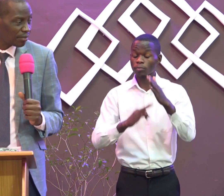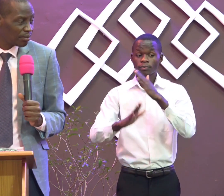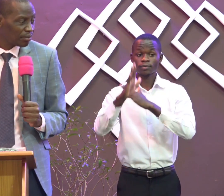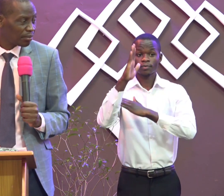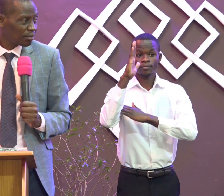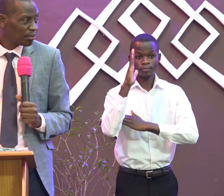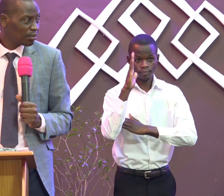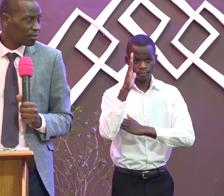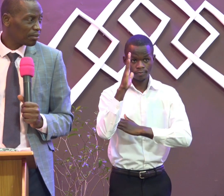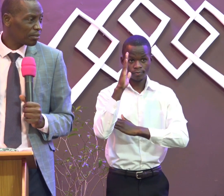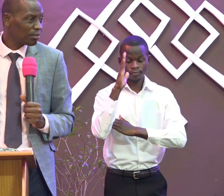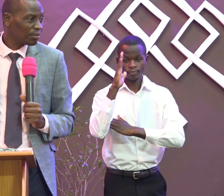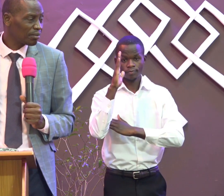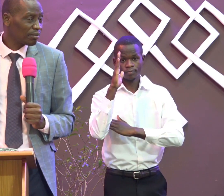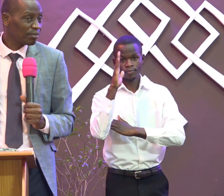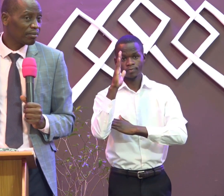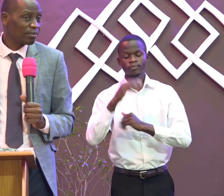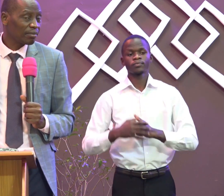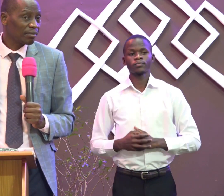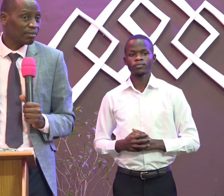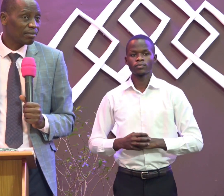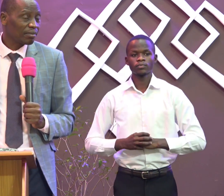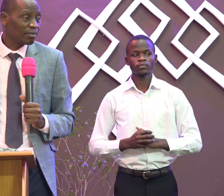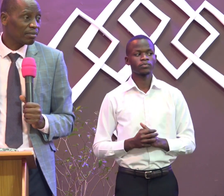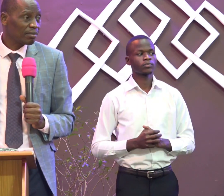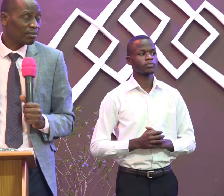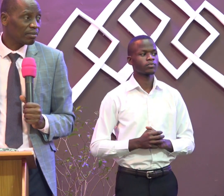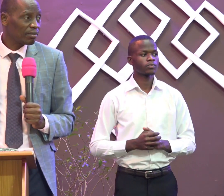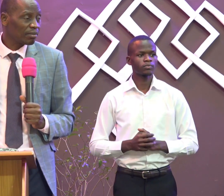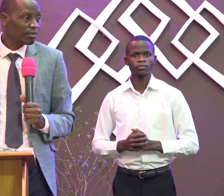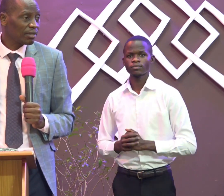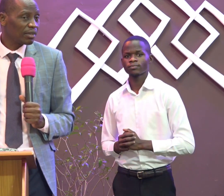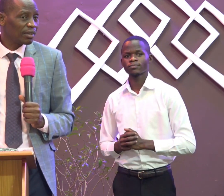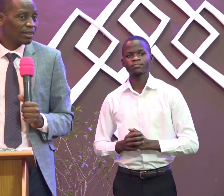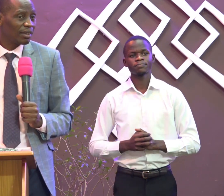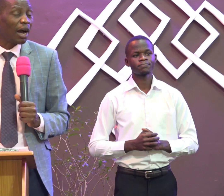says, keep the king's command because of God's oath to him.